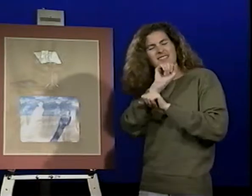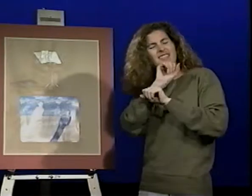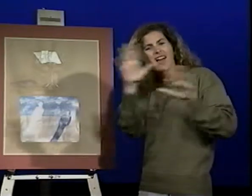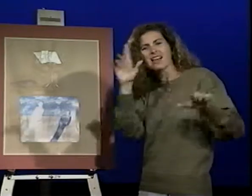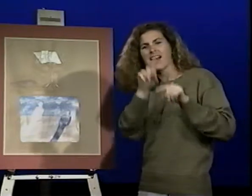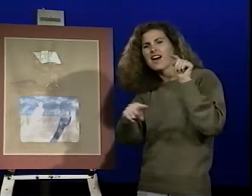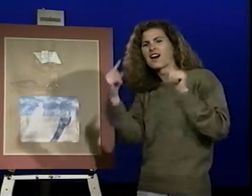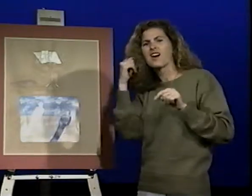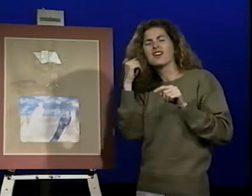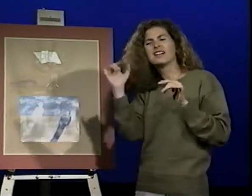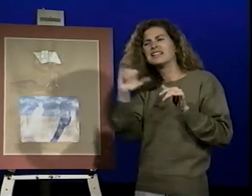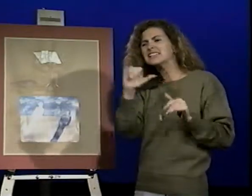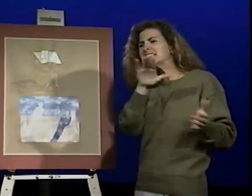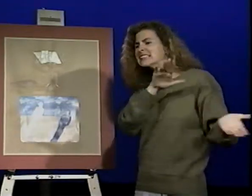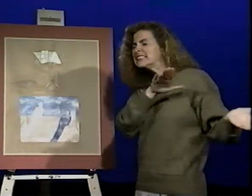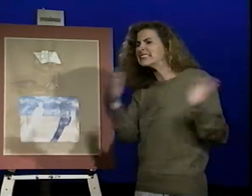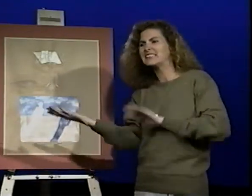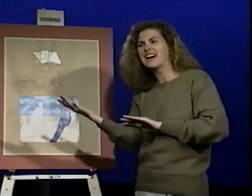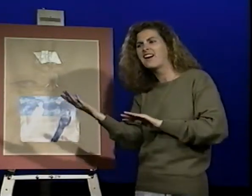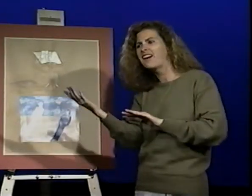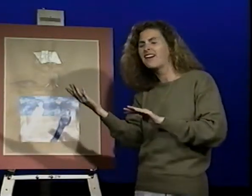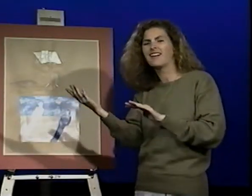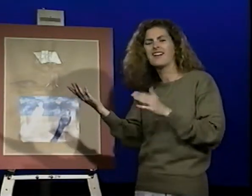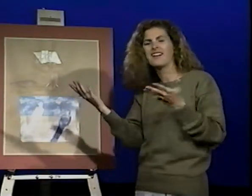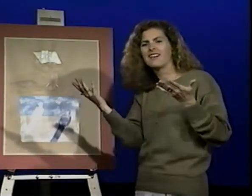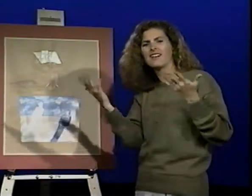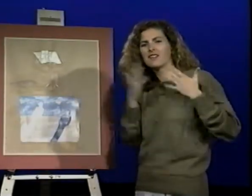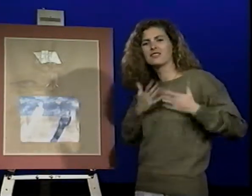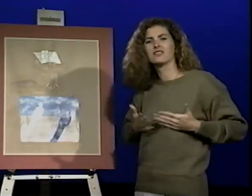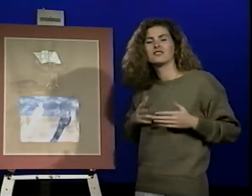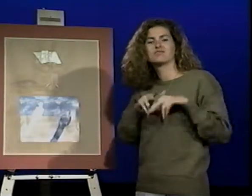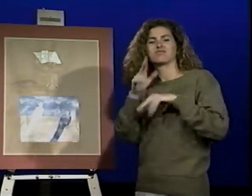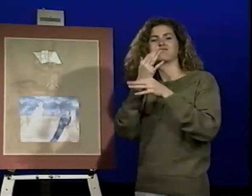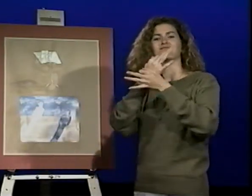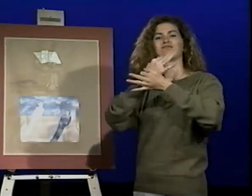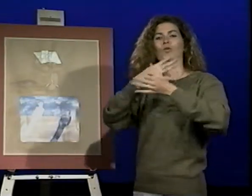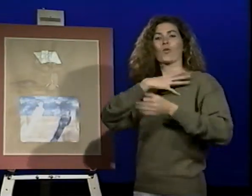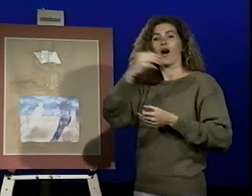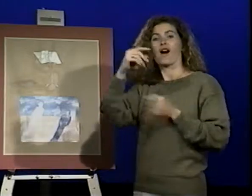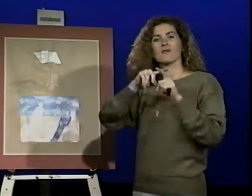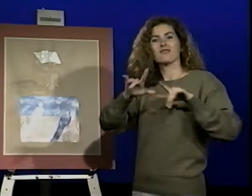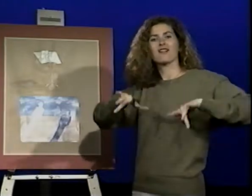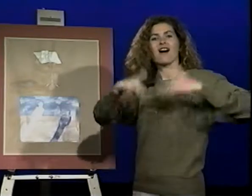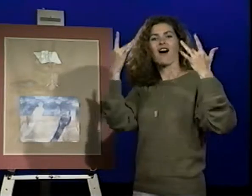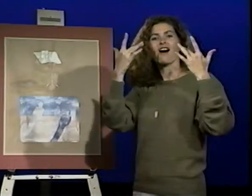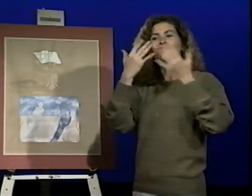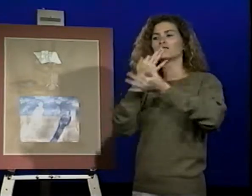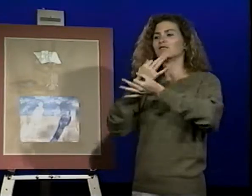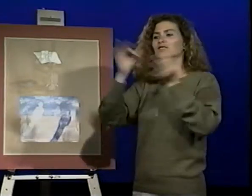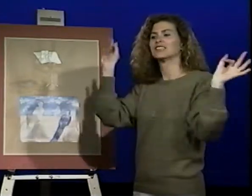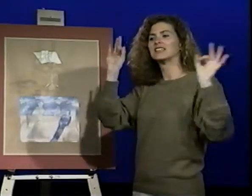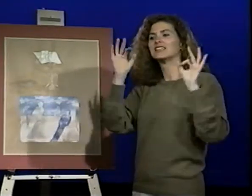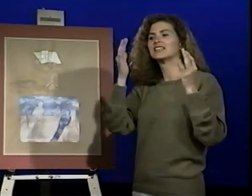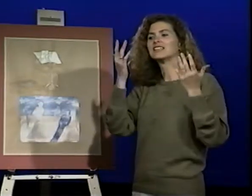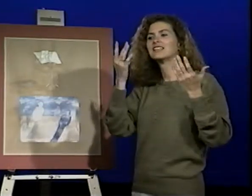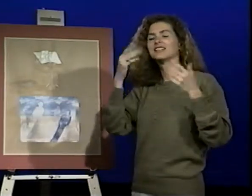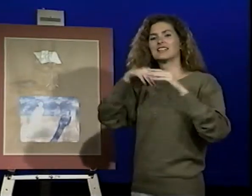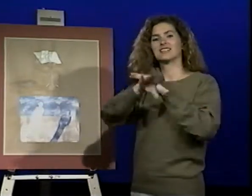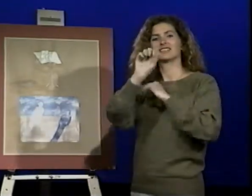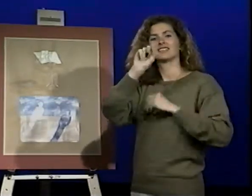body that looks like death, that can't hear, that's silent. And then beside that, you see another body, another